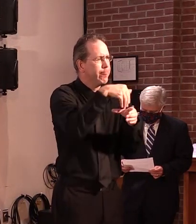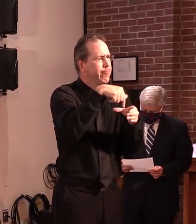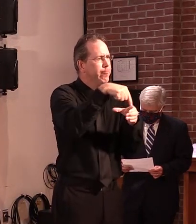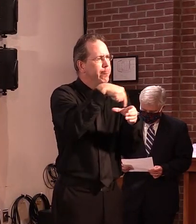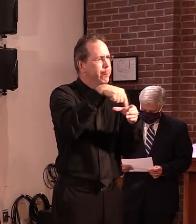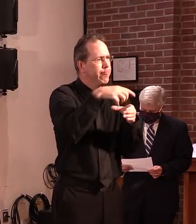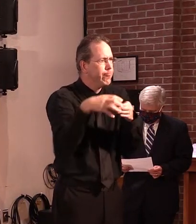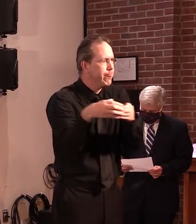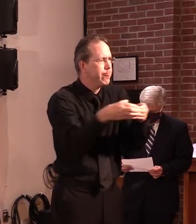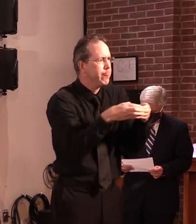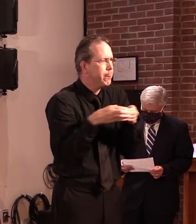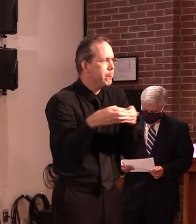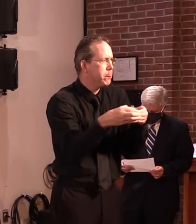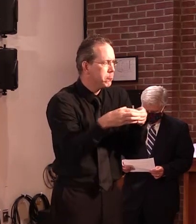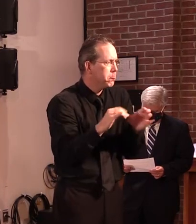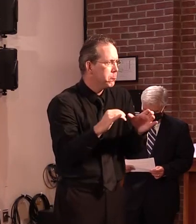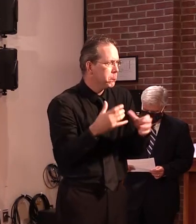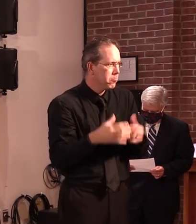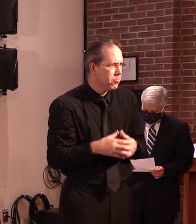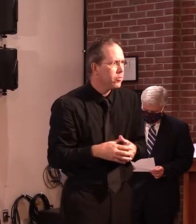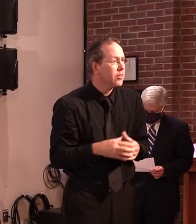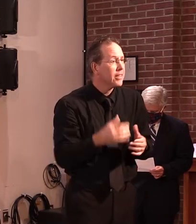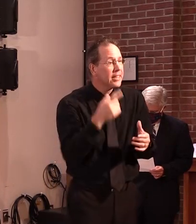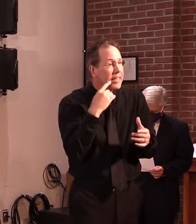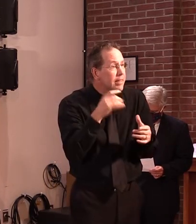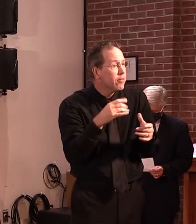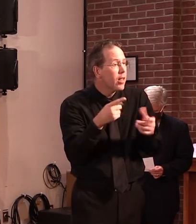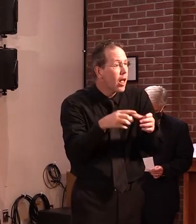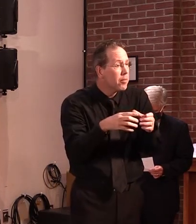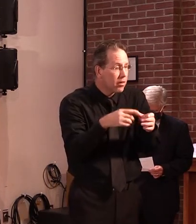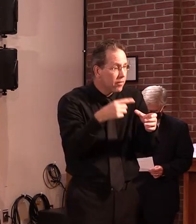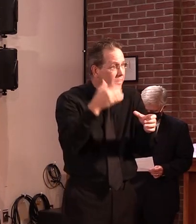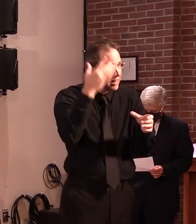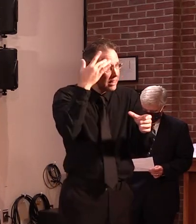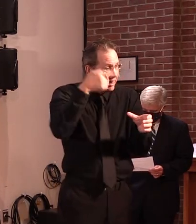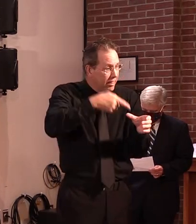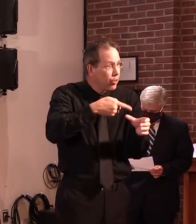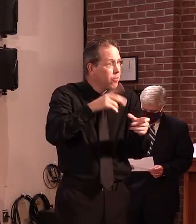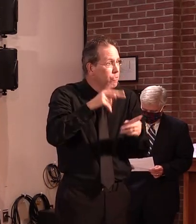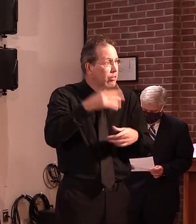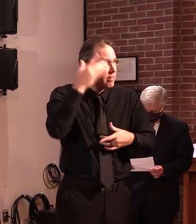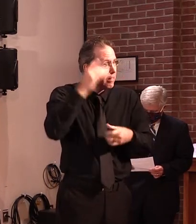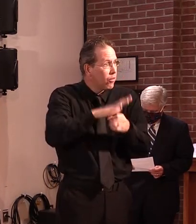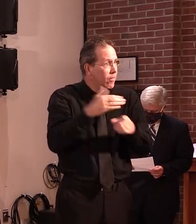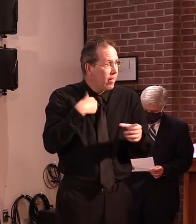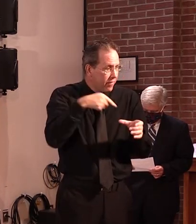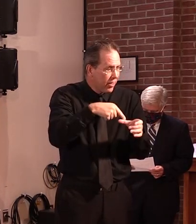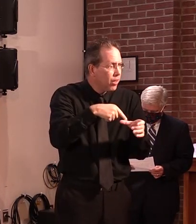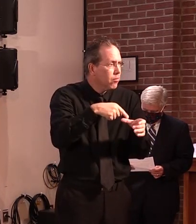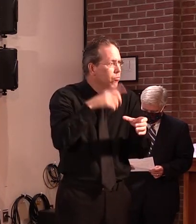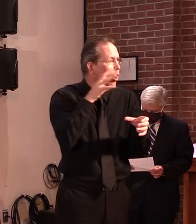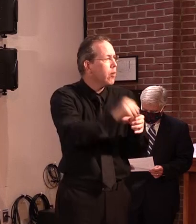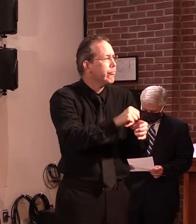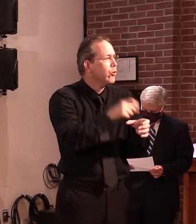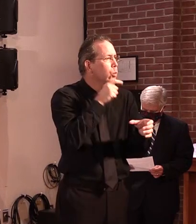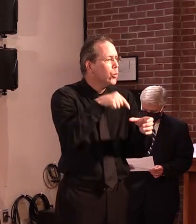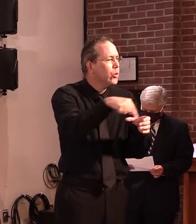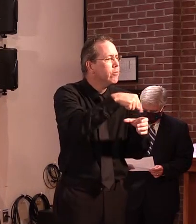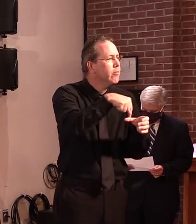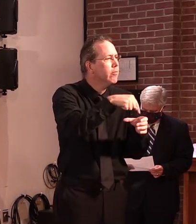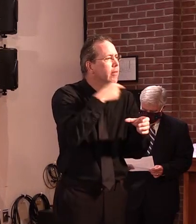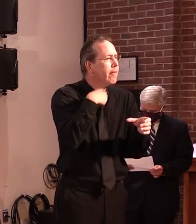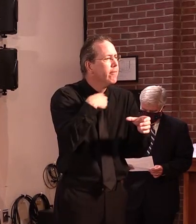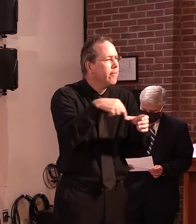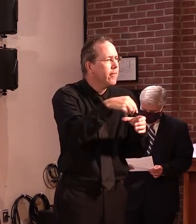of students. So it really facilitates the ability to isolate those who might be